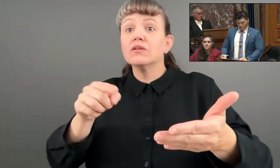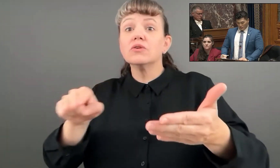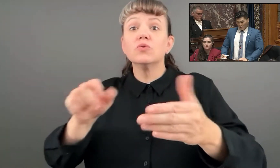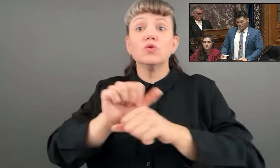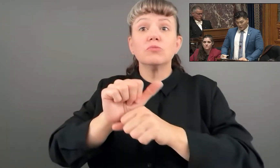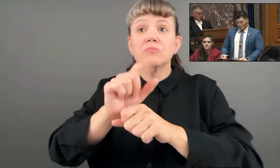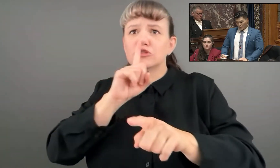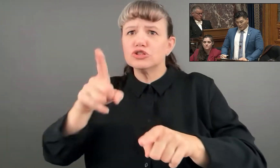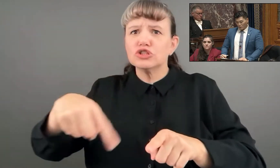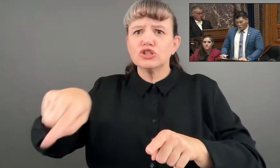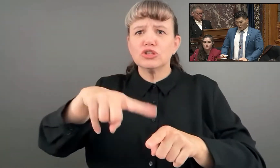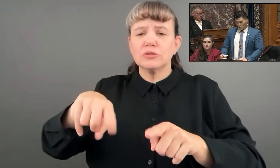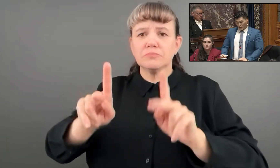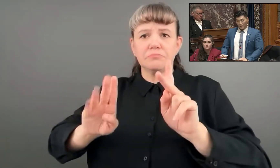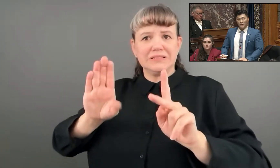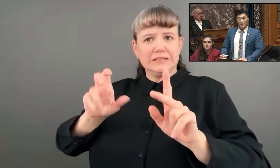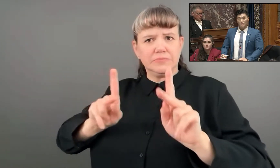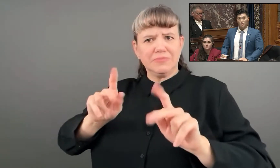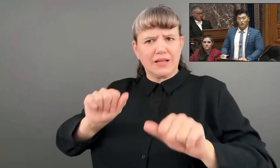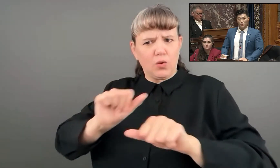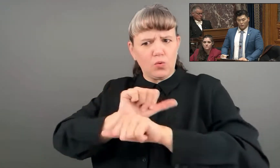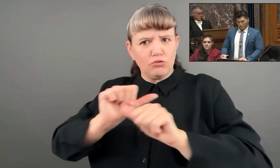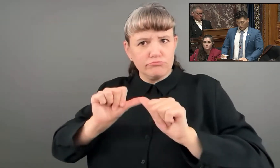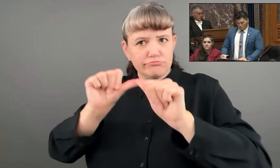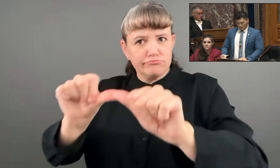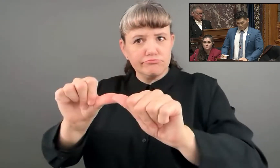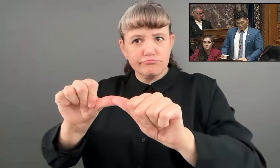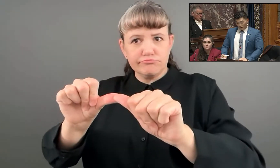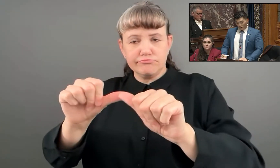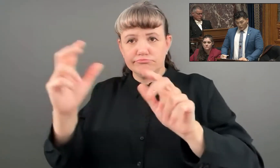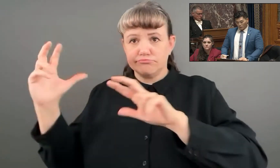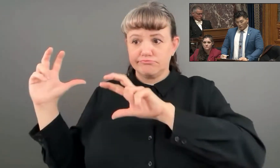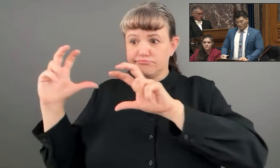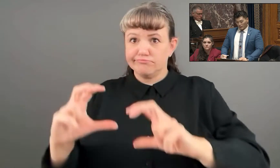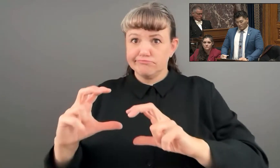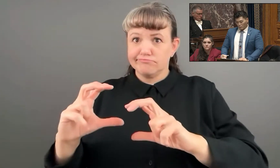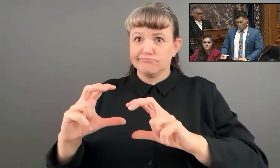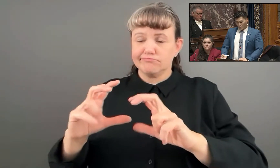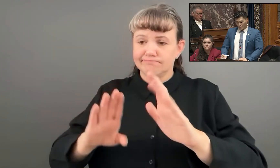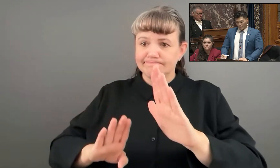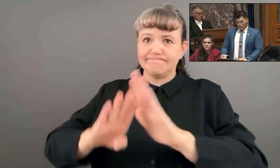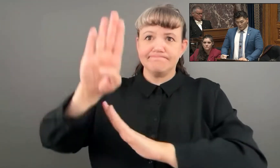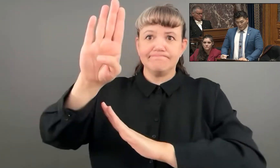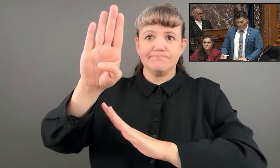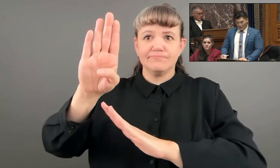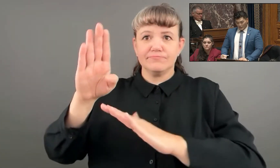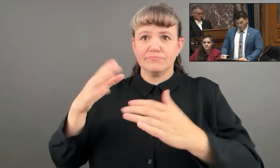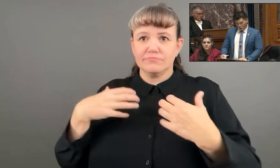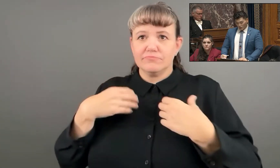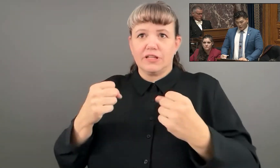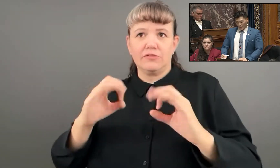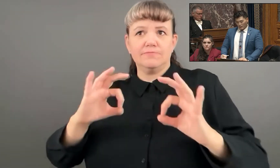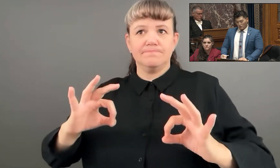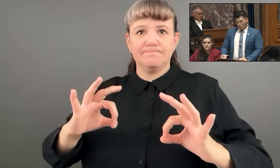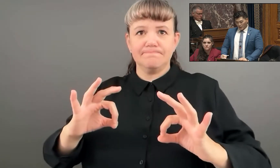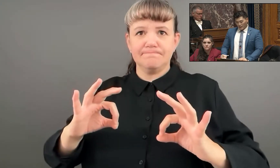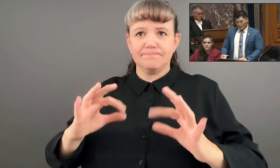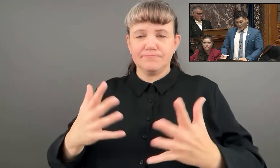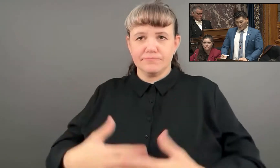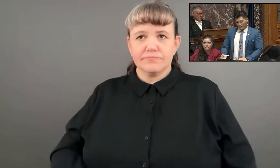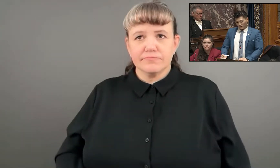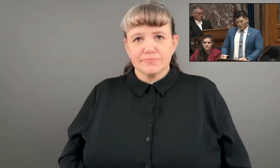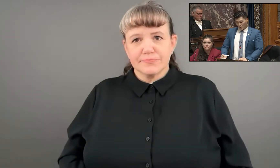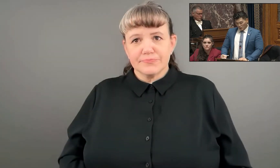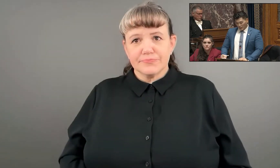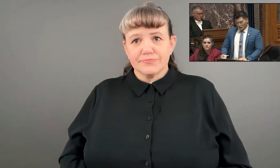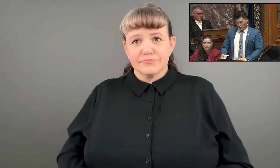growth, investment, and well-being is secured. Throughout the consultation process, the committee heard the unique